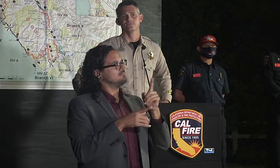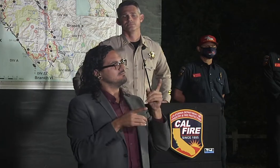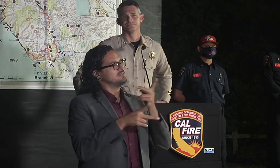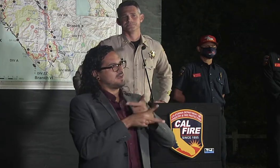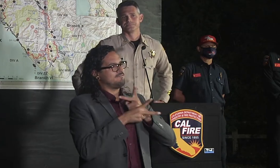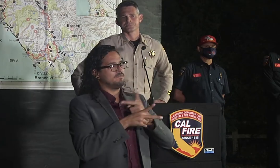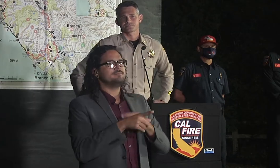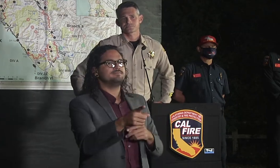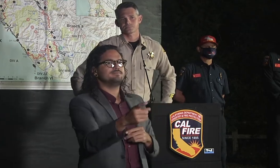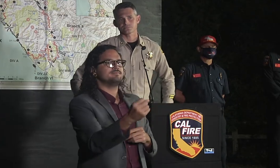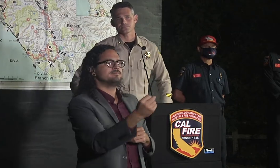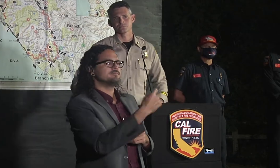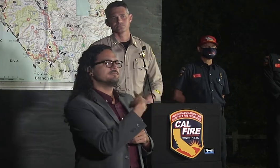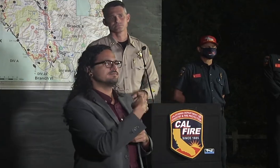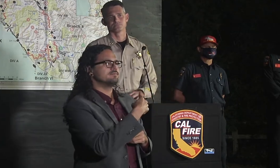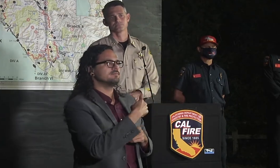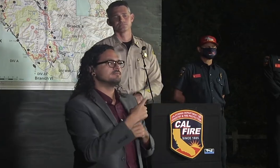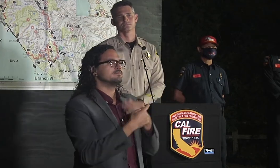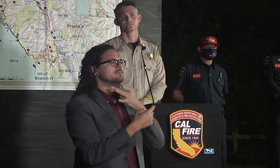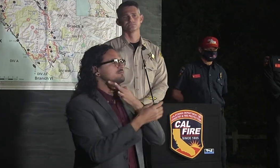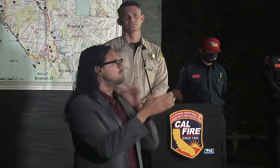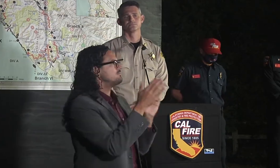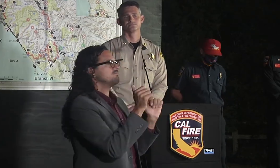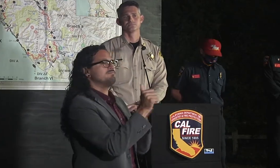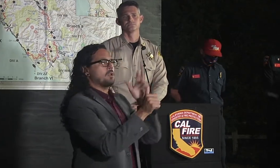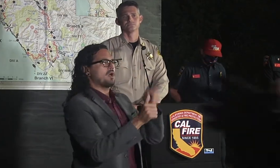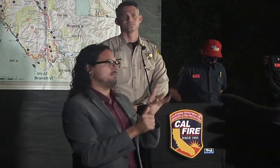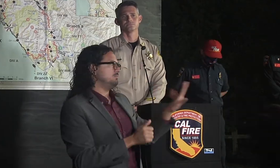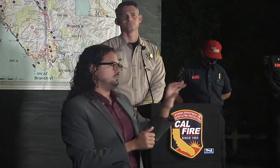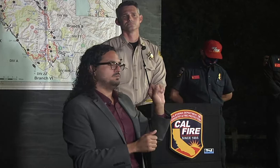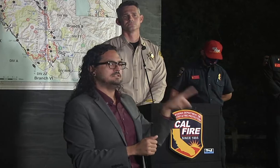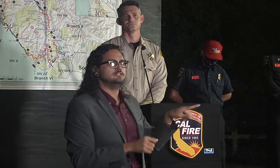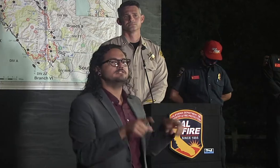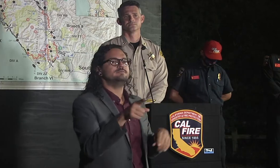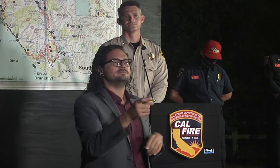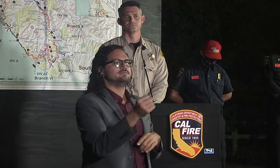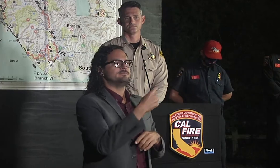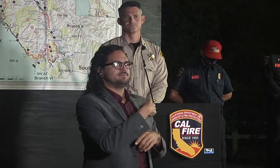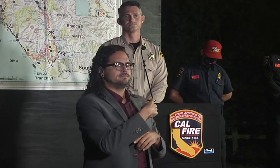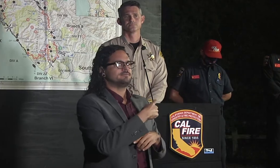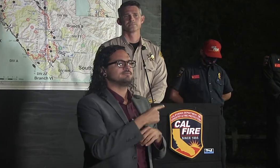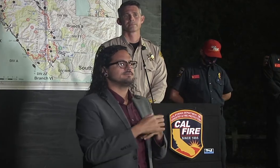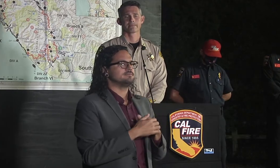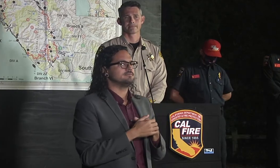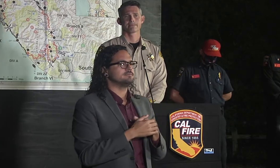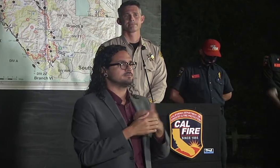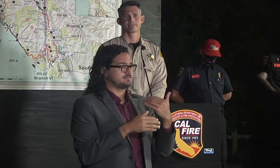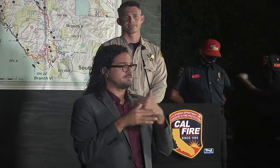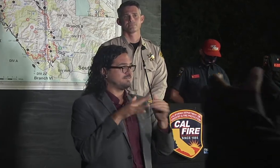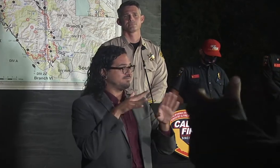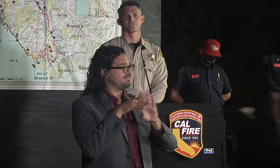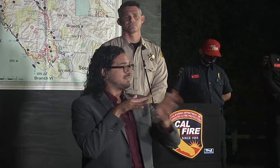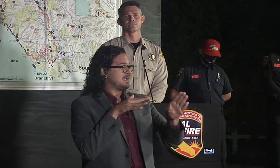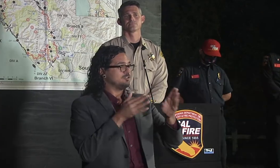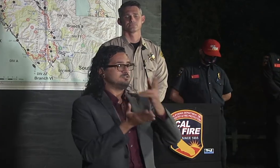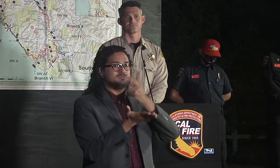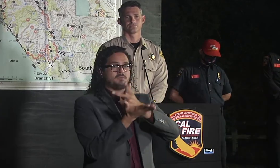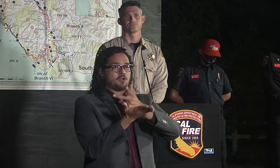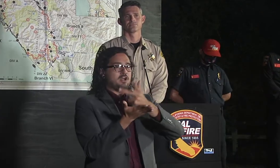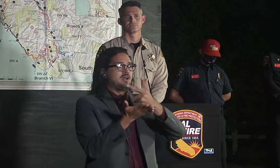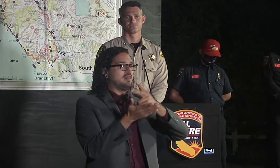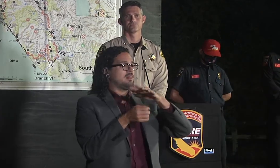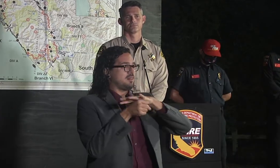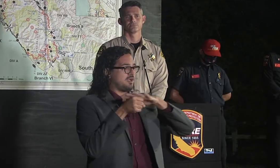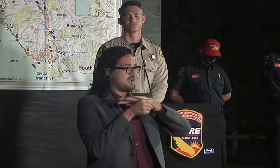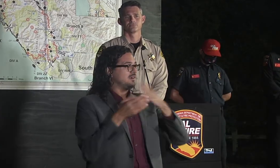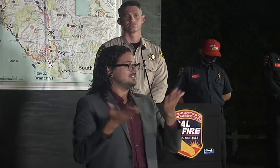question, initially when there were evacuees, they were displaced, they were kind of filling up the parking lots here in Scotts Valley, and then the Scotts Valley was moved